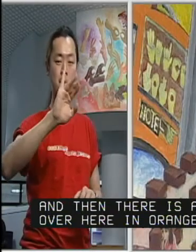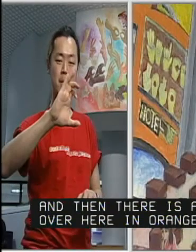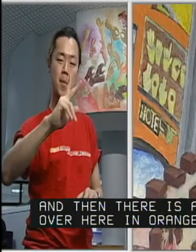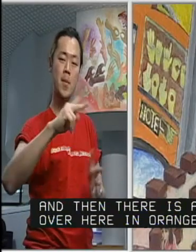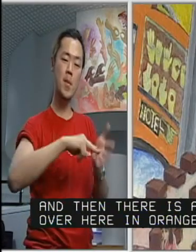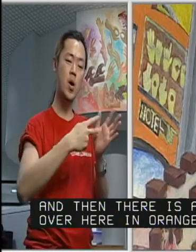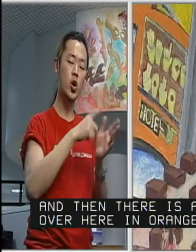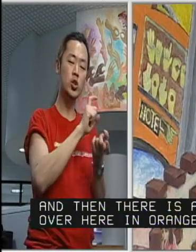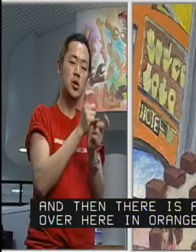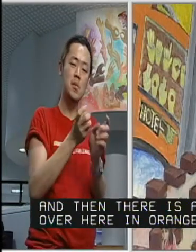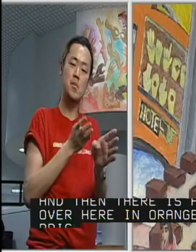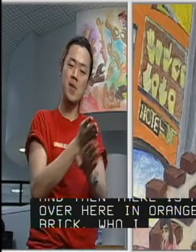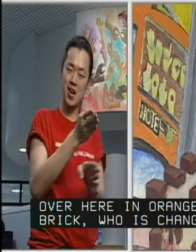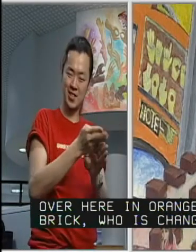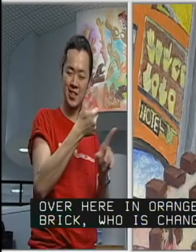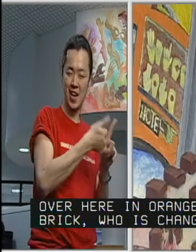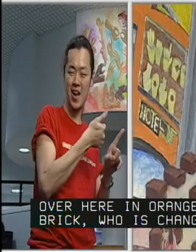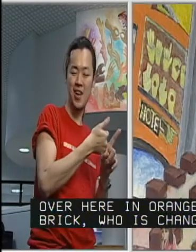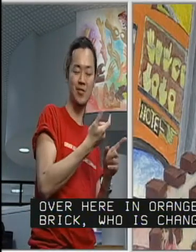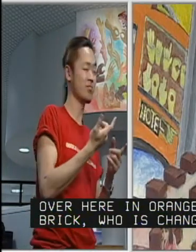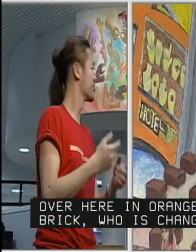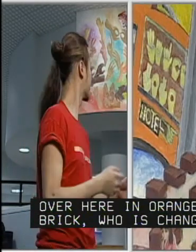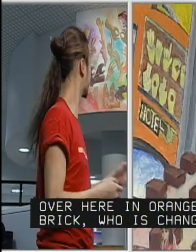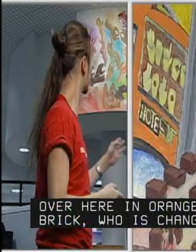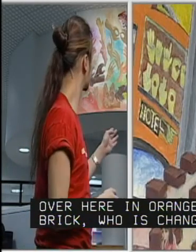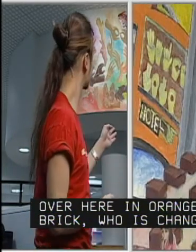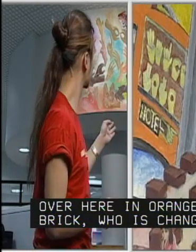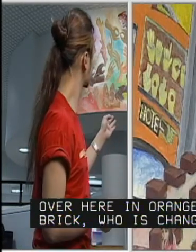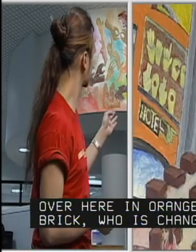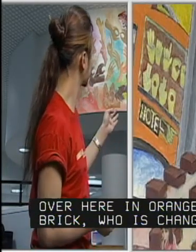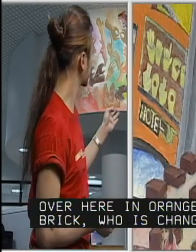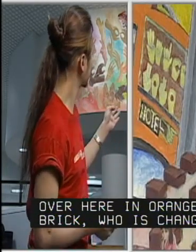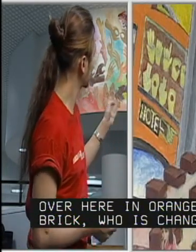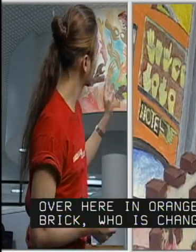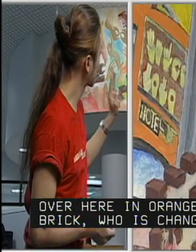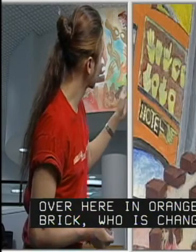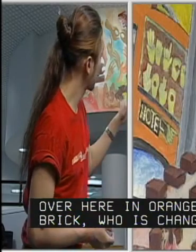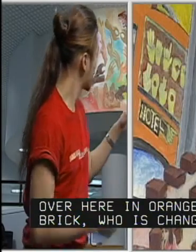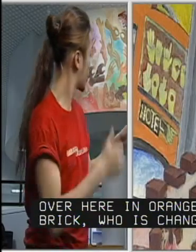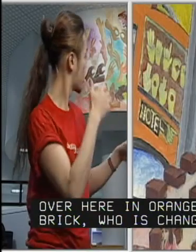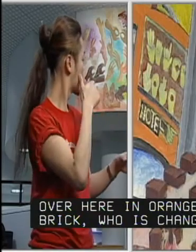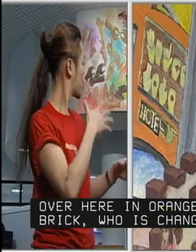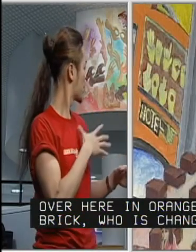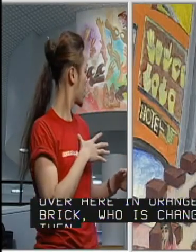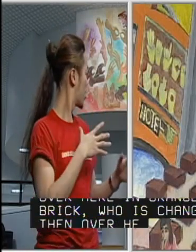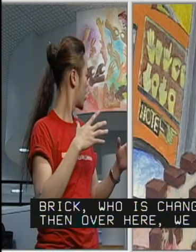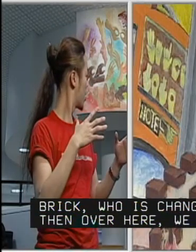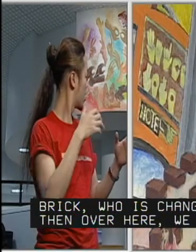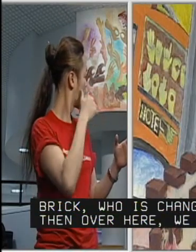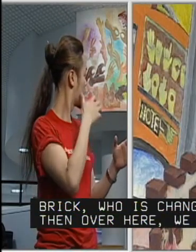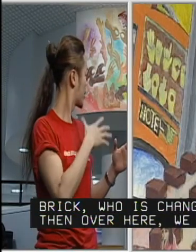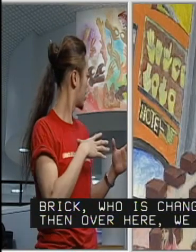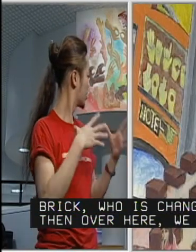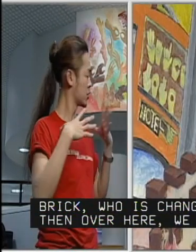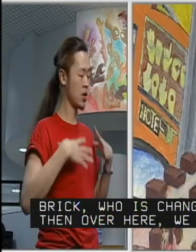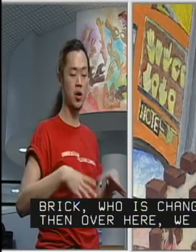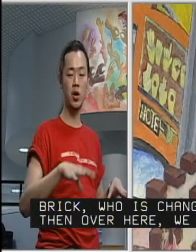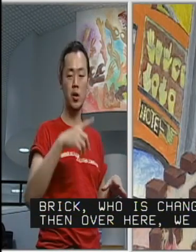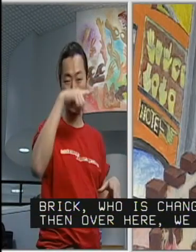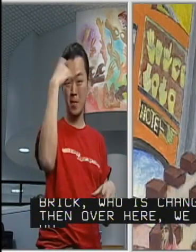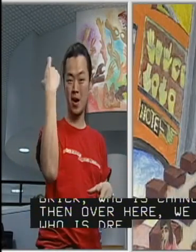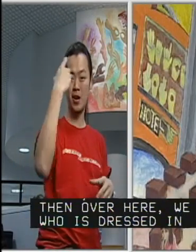orange next to the brick who's changing majors. Then over here we have a